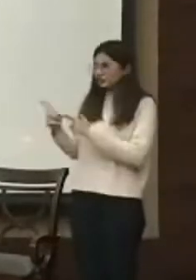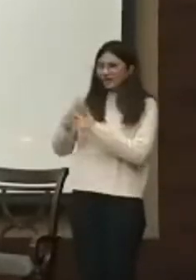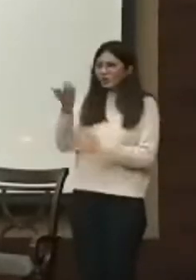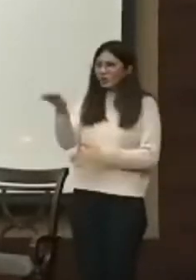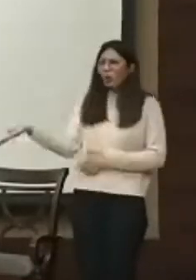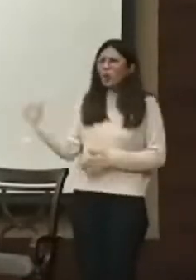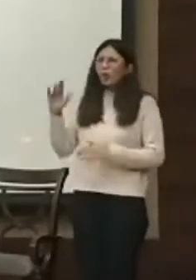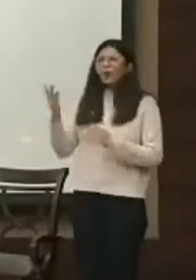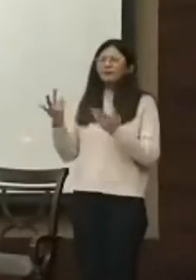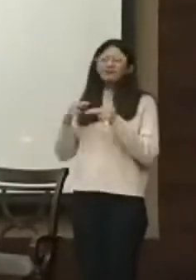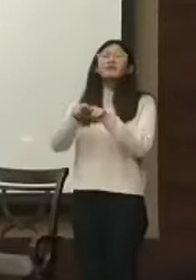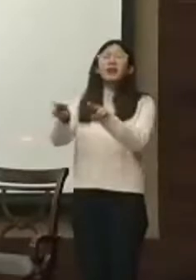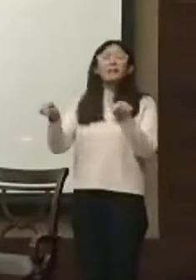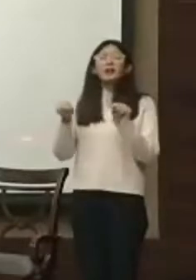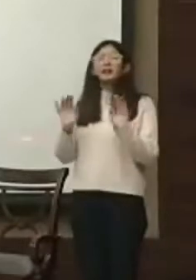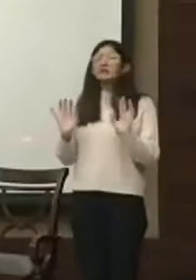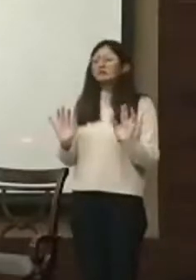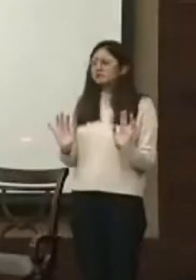We come from a fairly